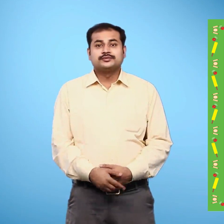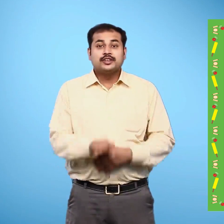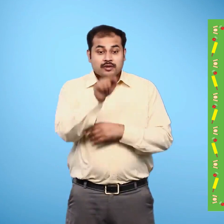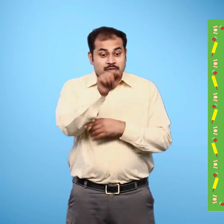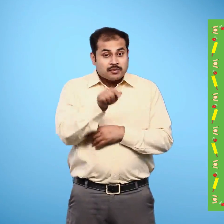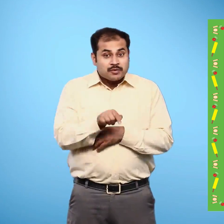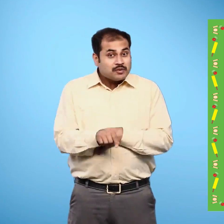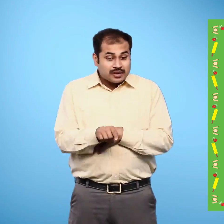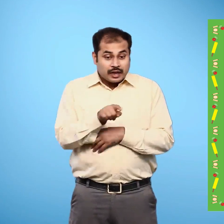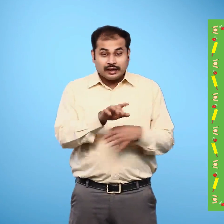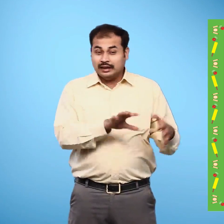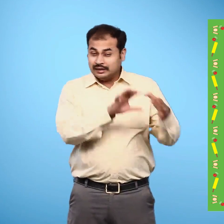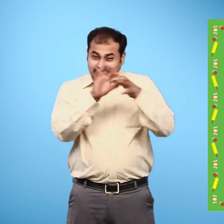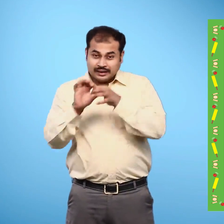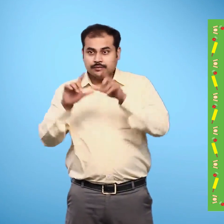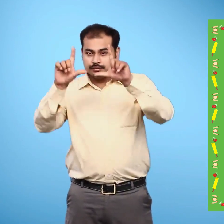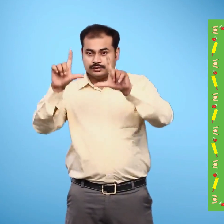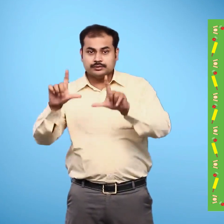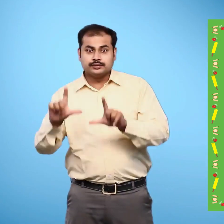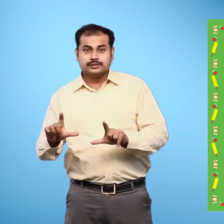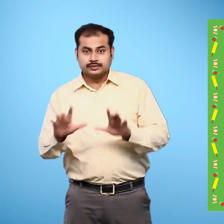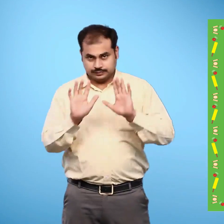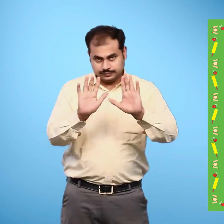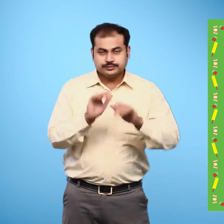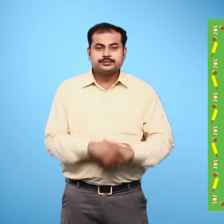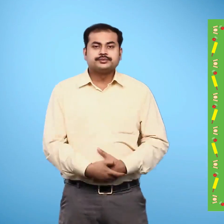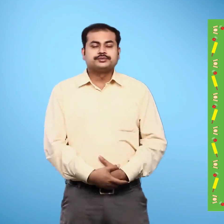Each instruction also has a picture.